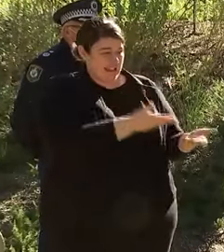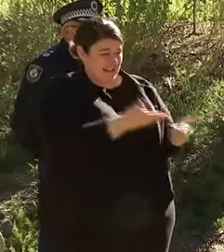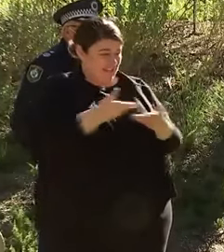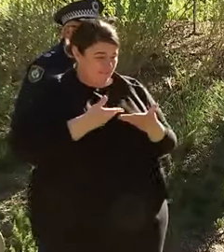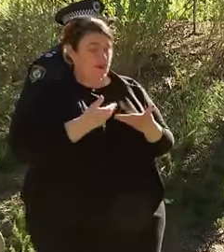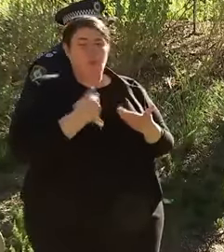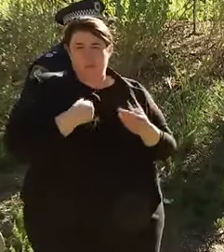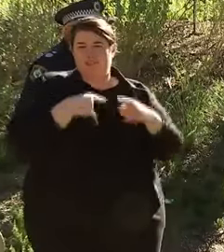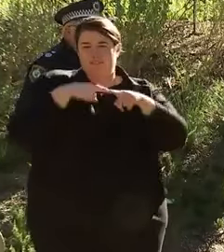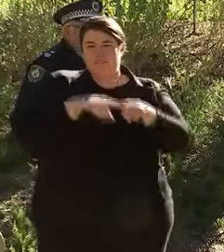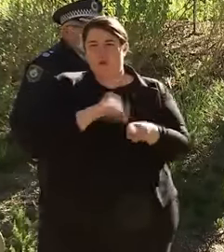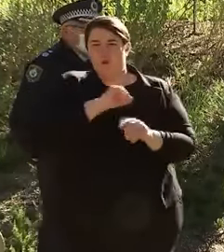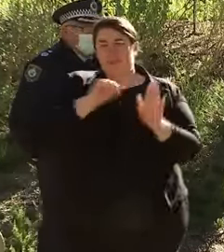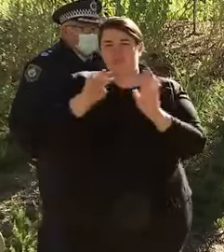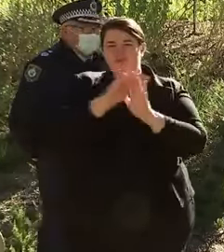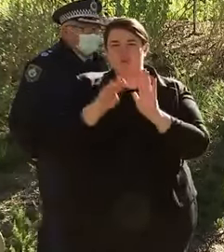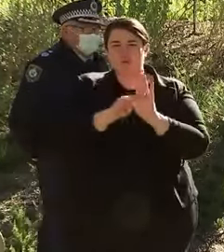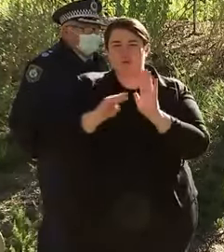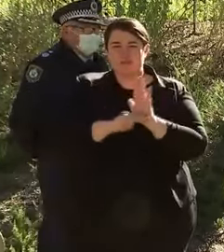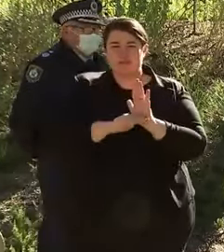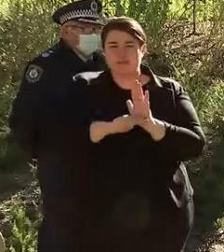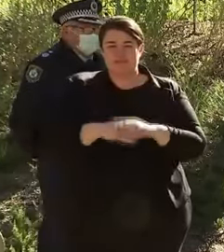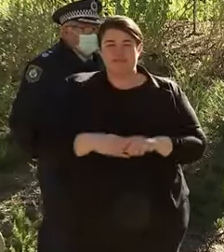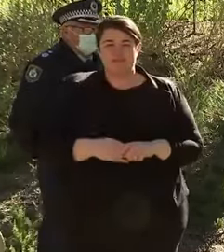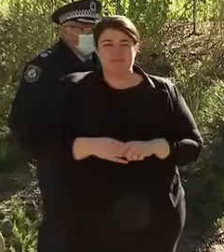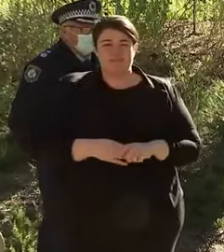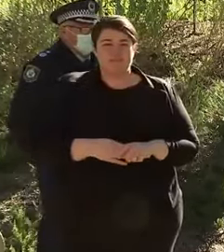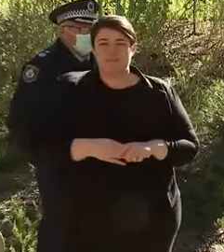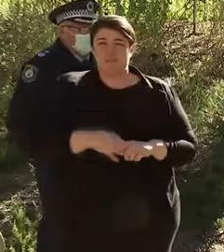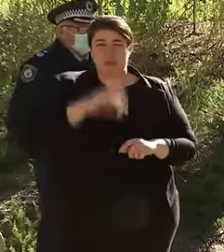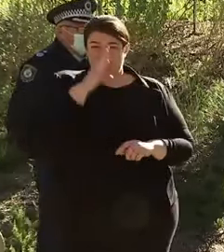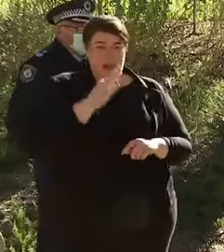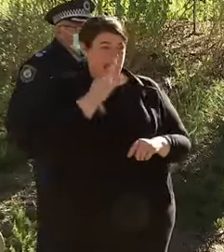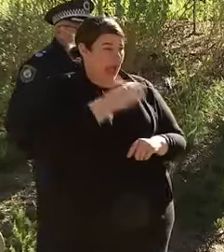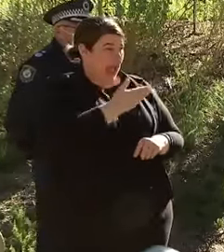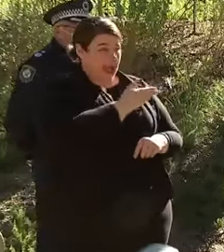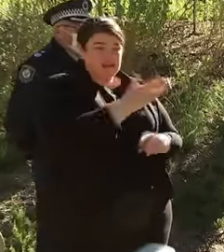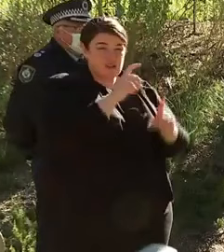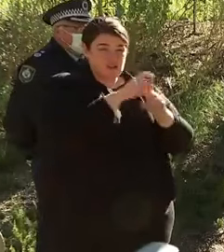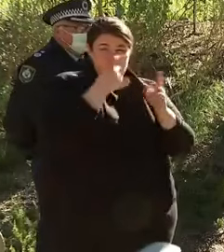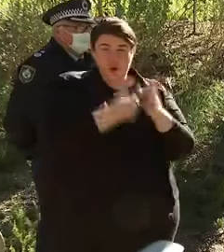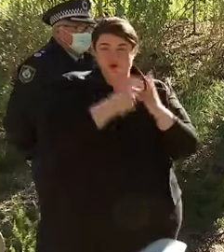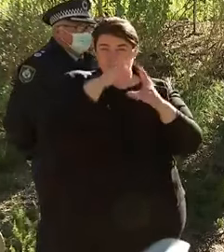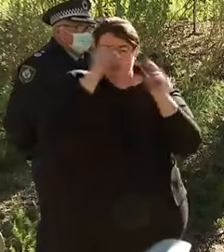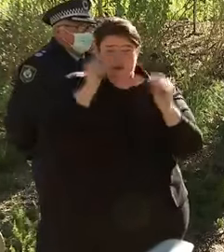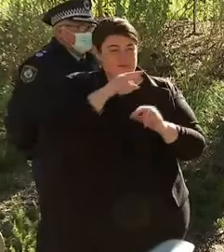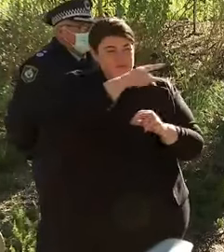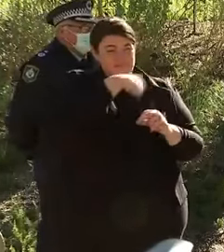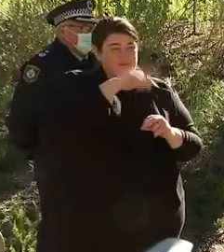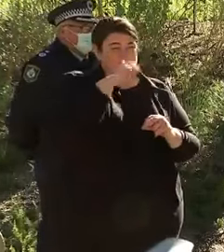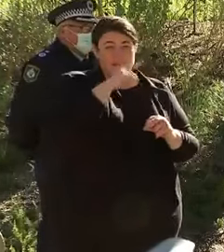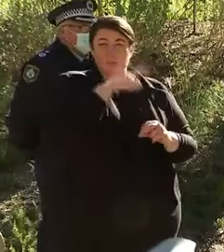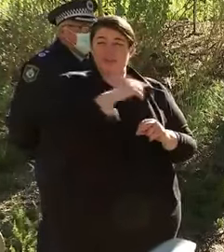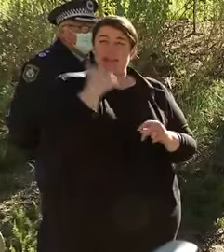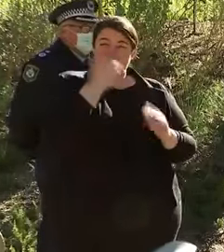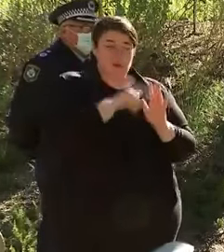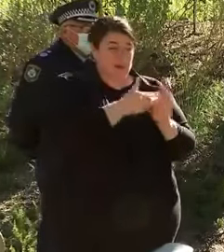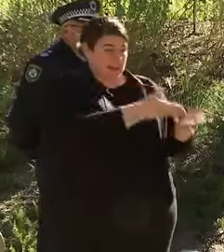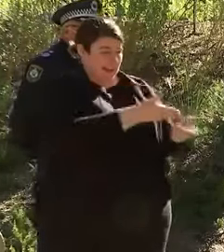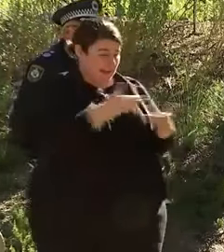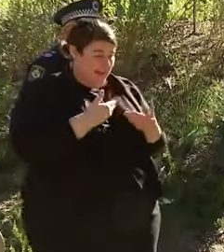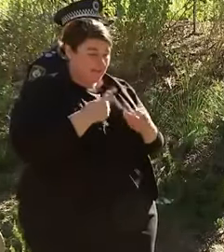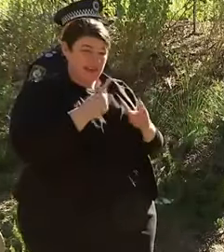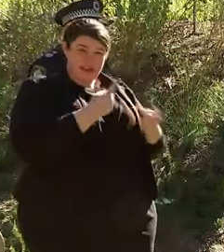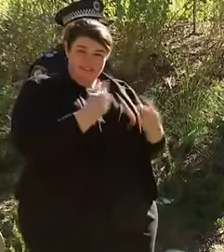health experts. And you don't have to take my word for it. You can actually ask the health experts themselves, because every time they've provided advice